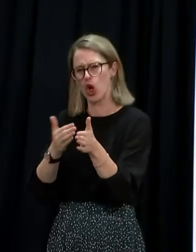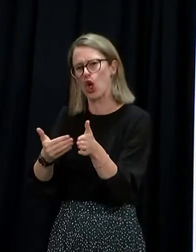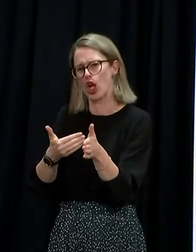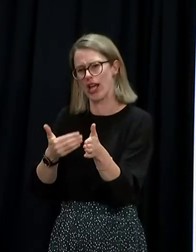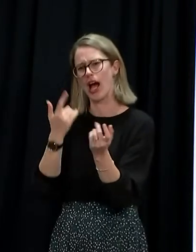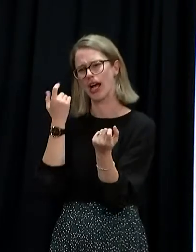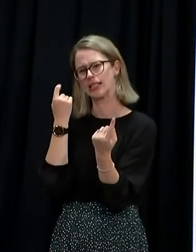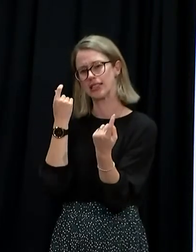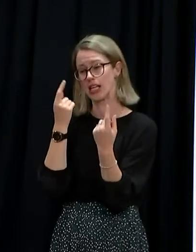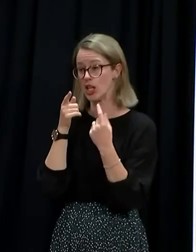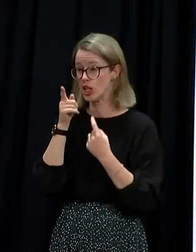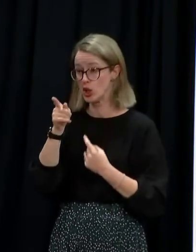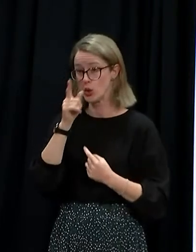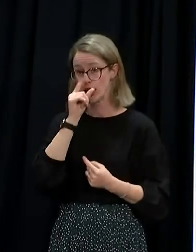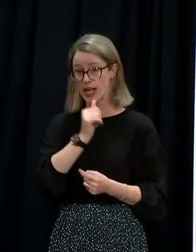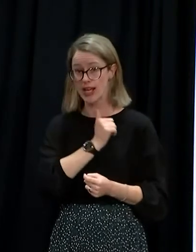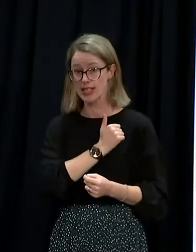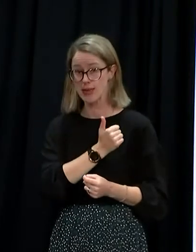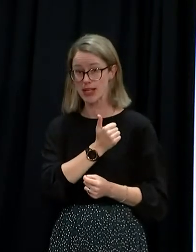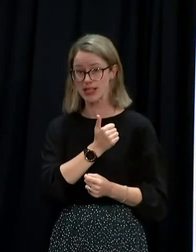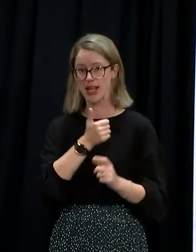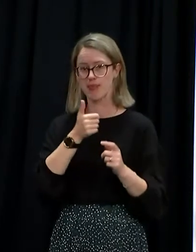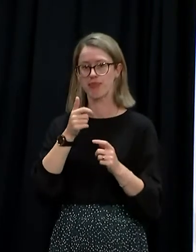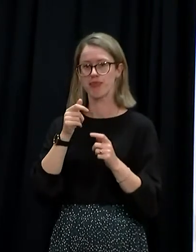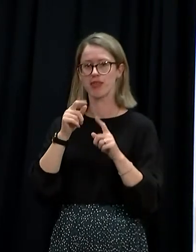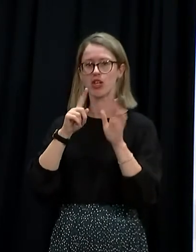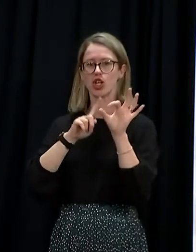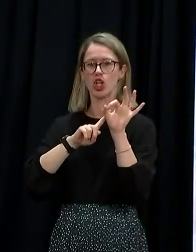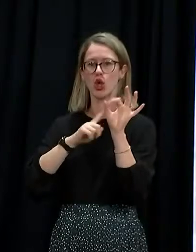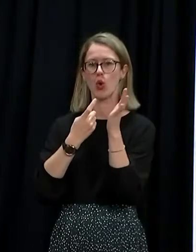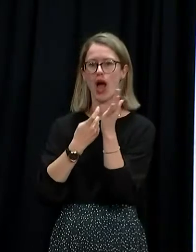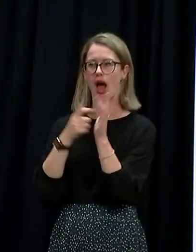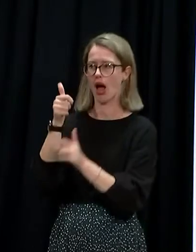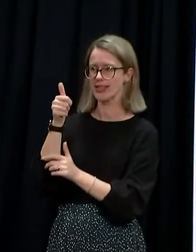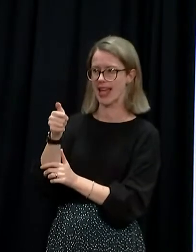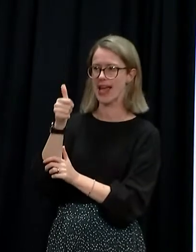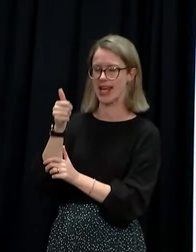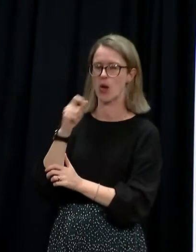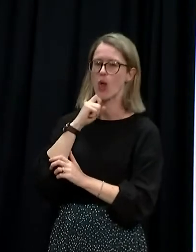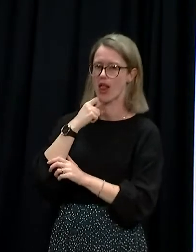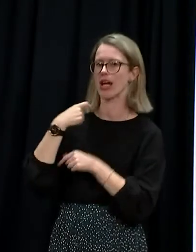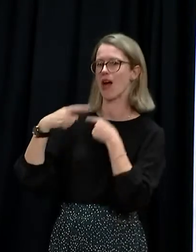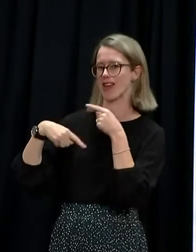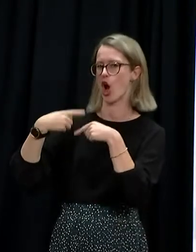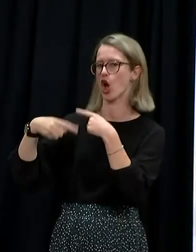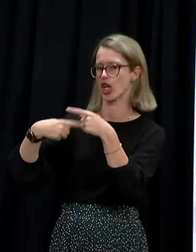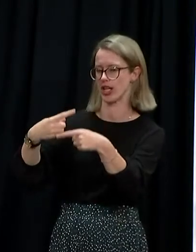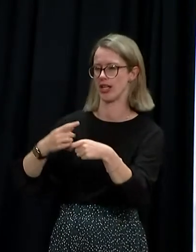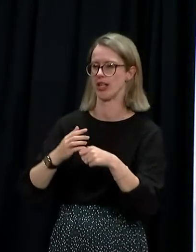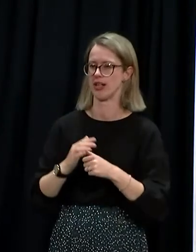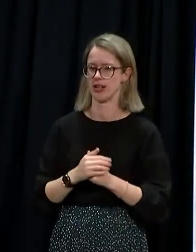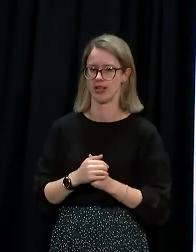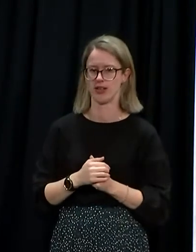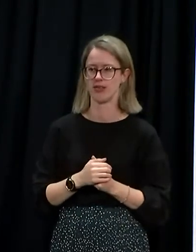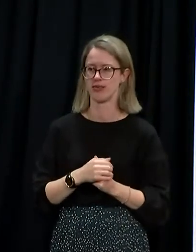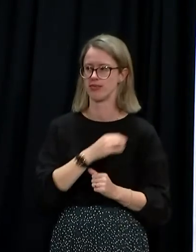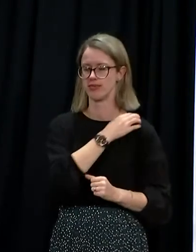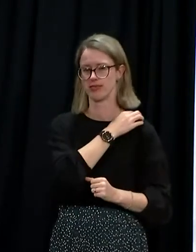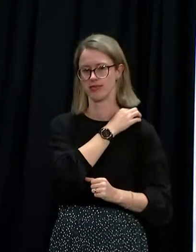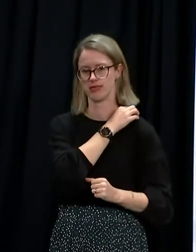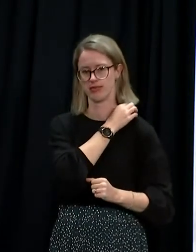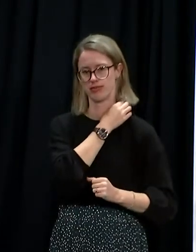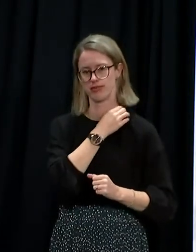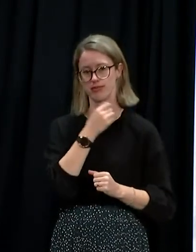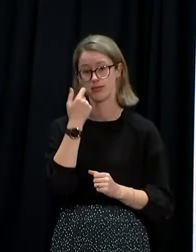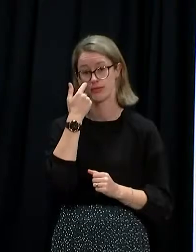possible. One thing that you can expect, of course, is that the scanning requirements they keep ticking along. I'll come in the front. Oh, forgive